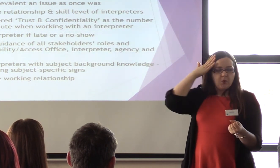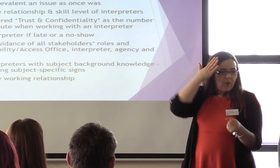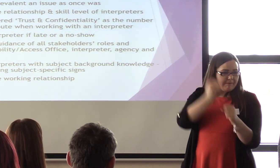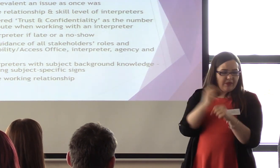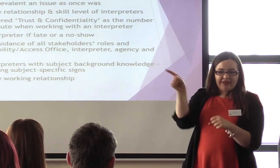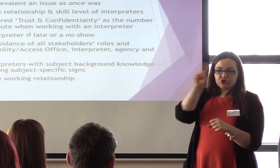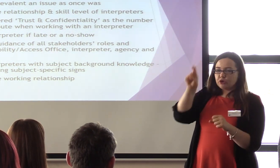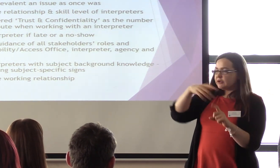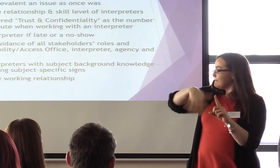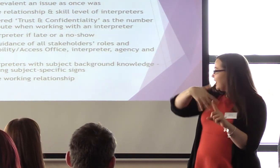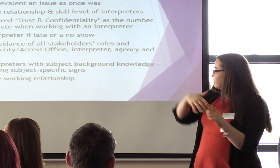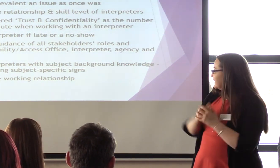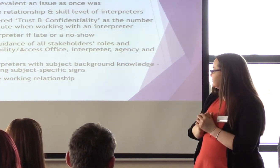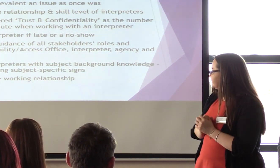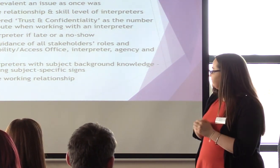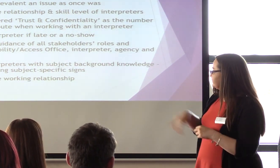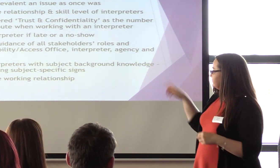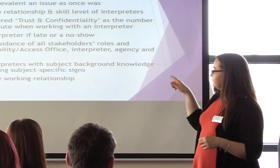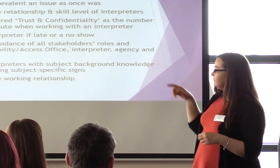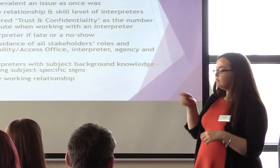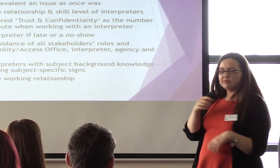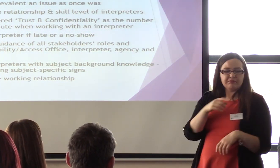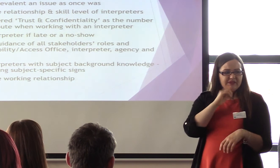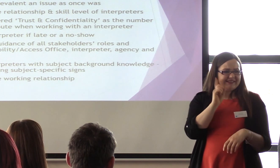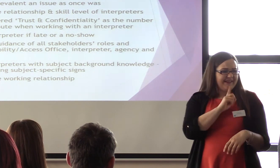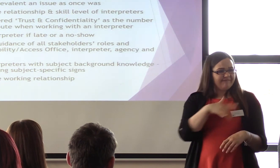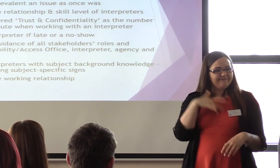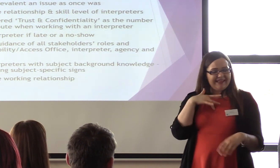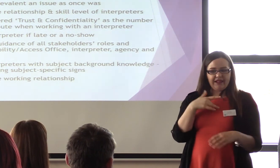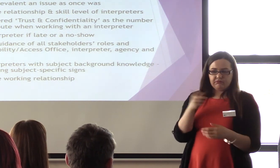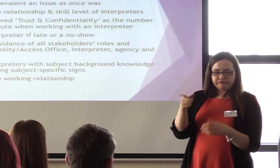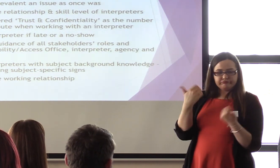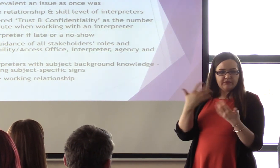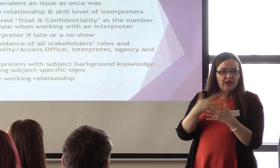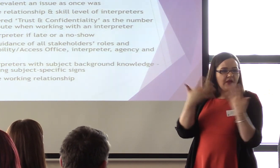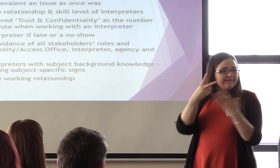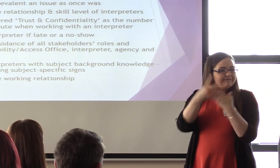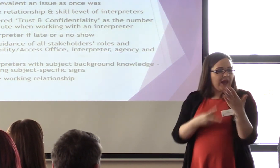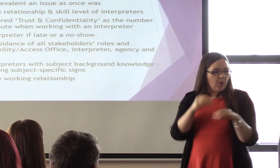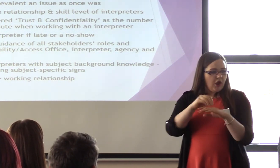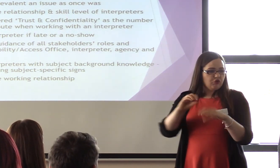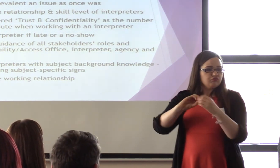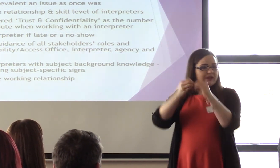The importance of having a regular interpreter so that they have that subject-based knowledge. A lot of the